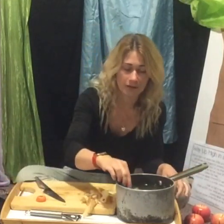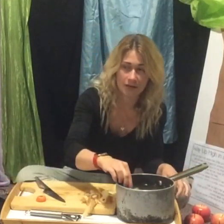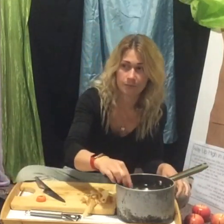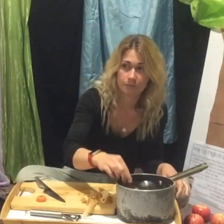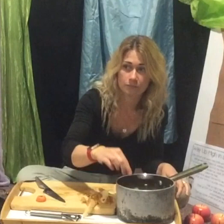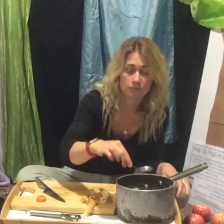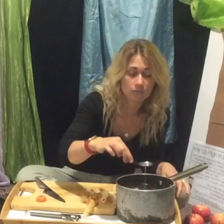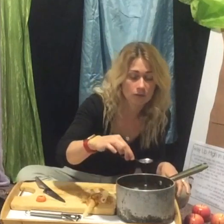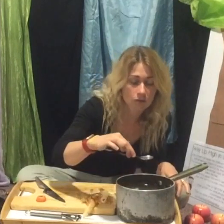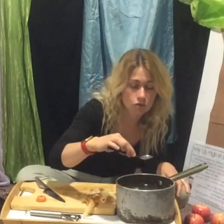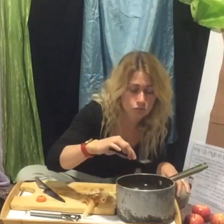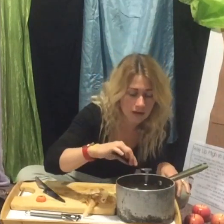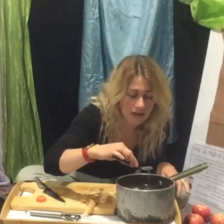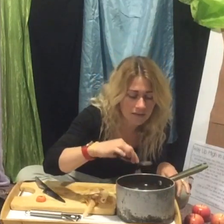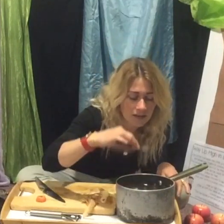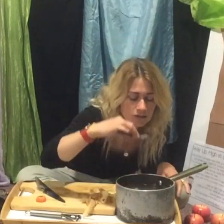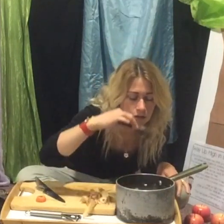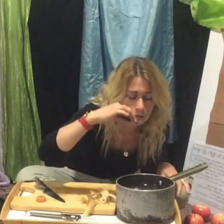men tried their soup.